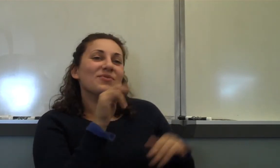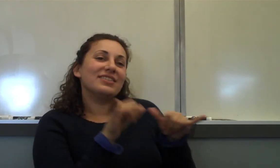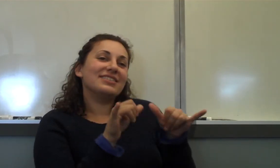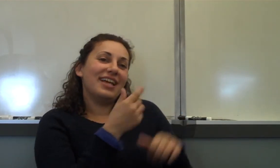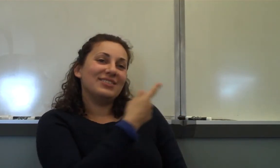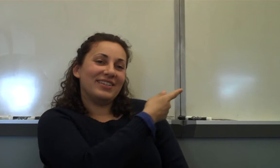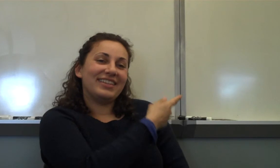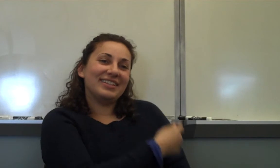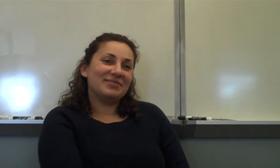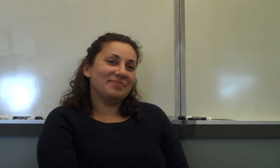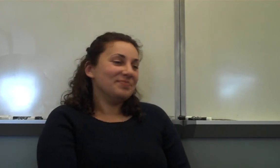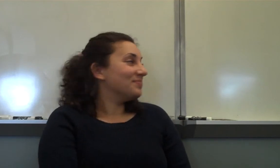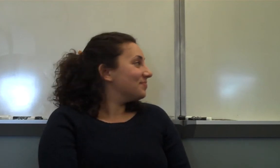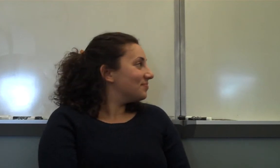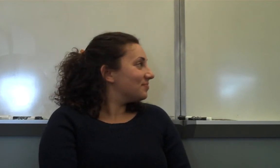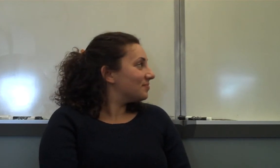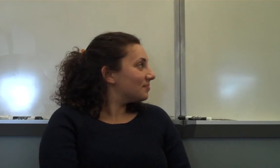and 20.875 inches.